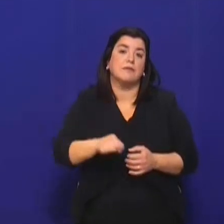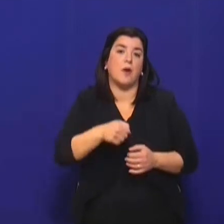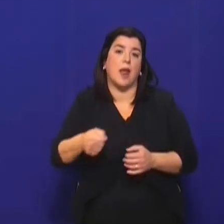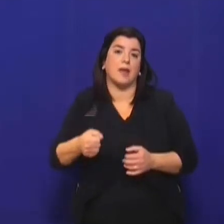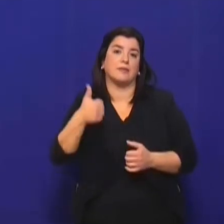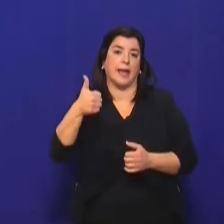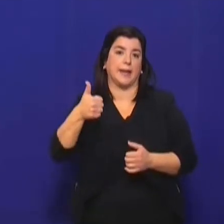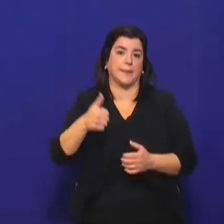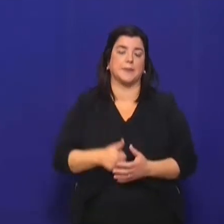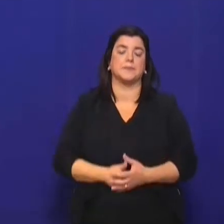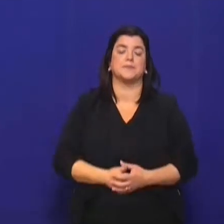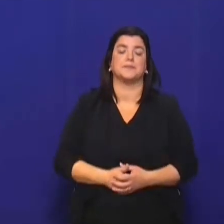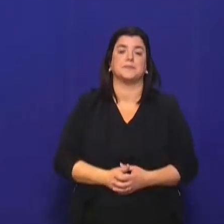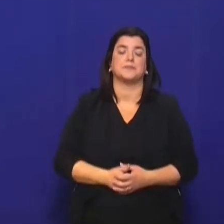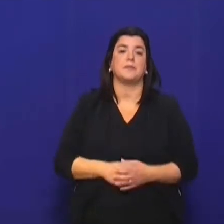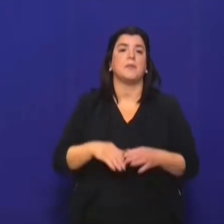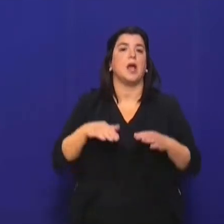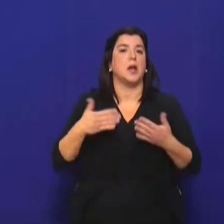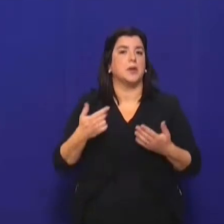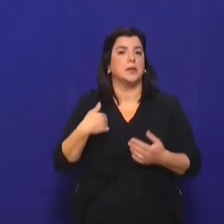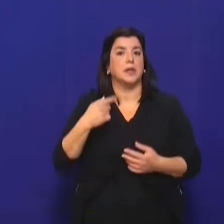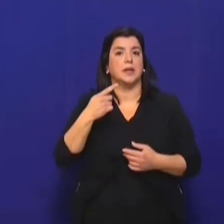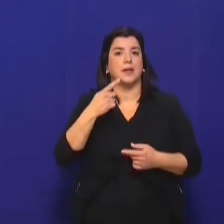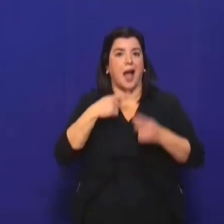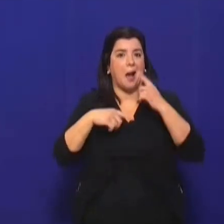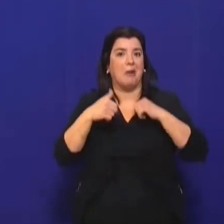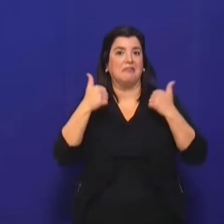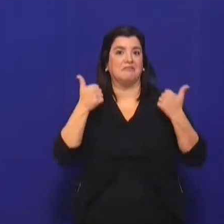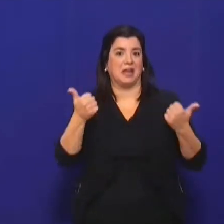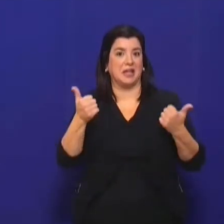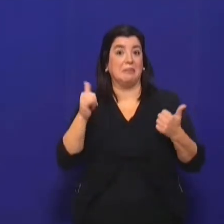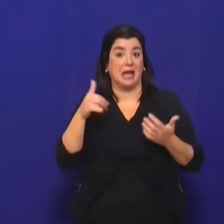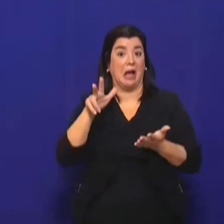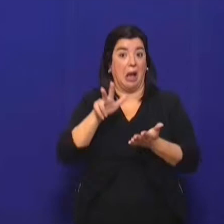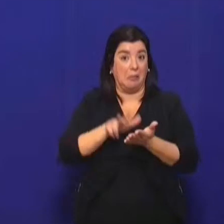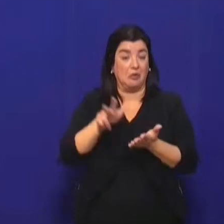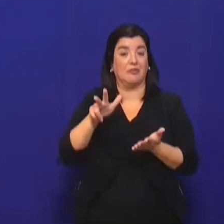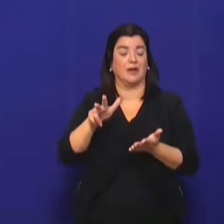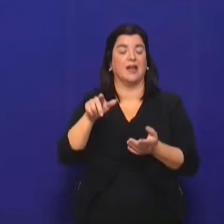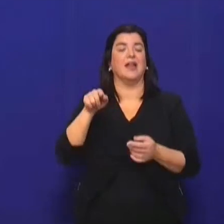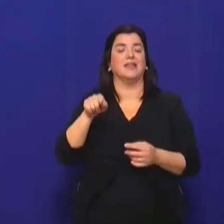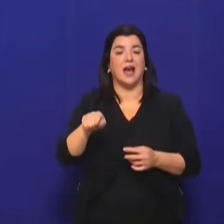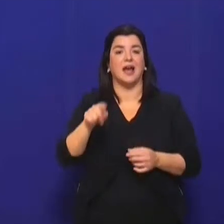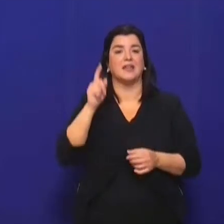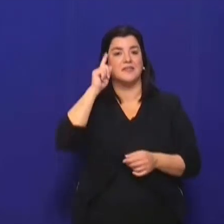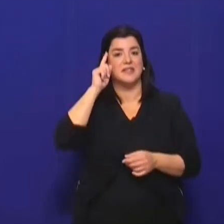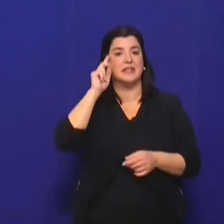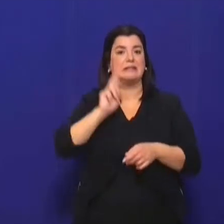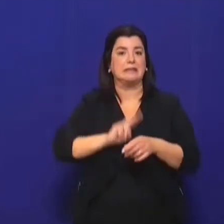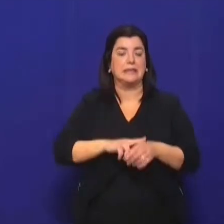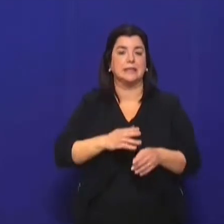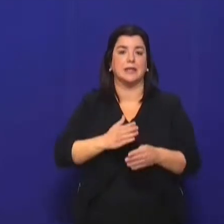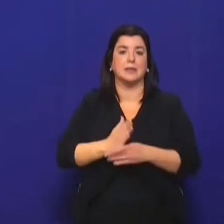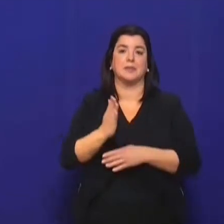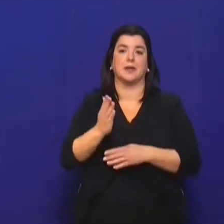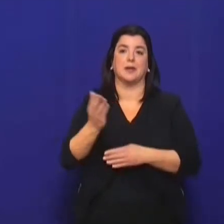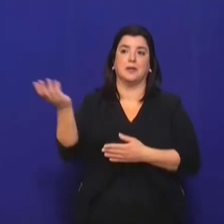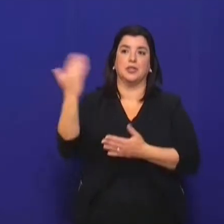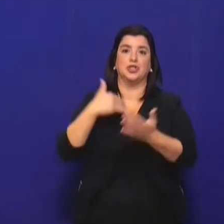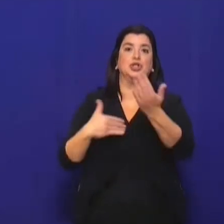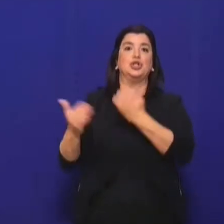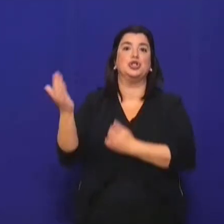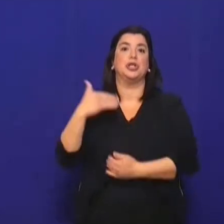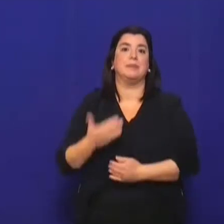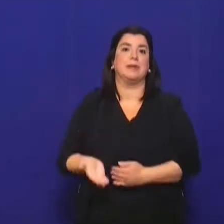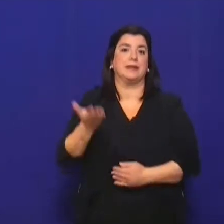dan. U allura hemmhekk huwa tkun aħbar tajba la darba mbagħad tiġi liċenzjata x'dak ifisser li aħna wkoll mbagħad